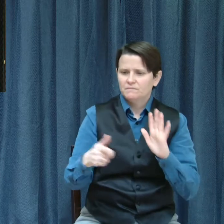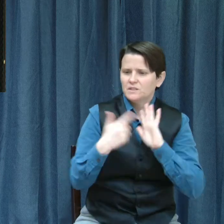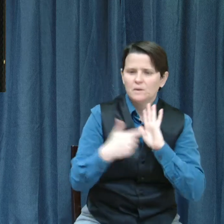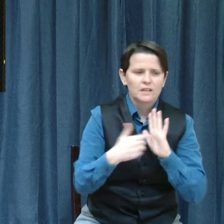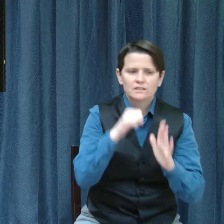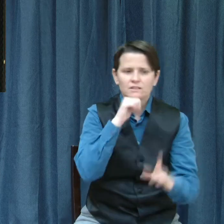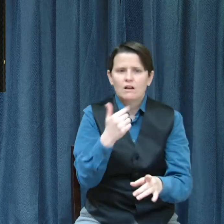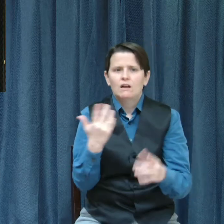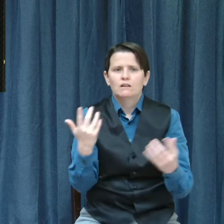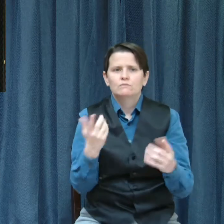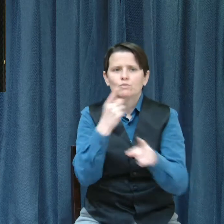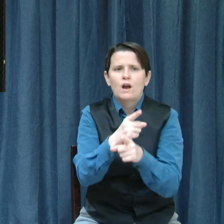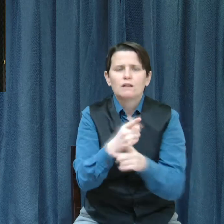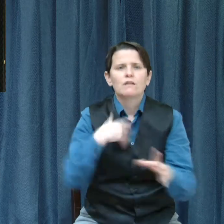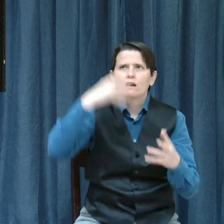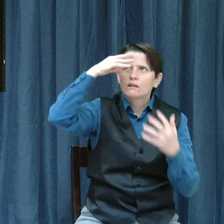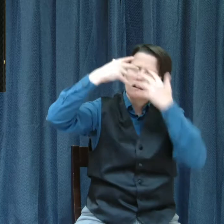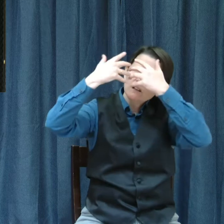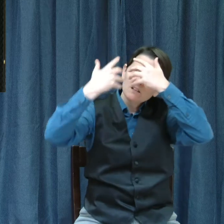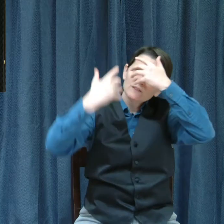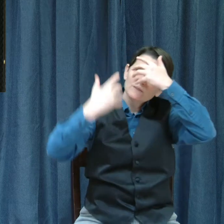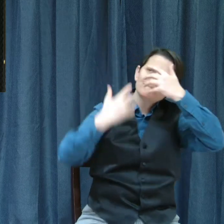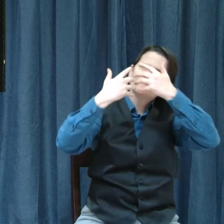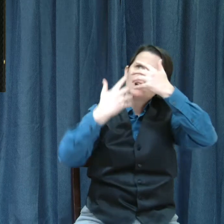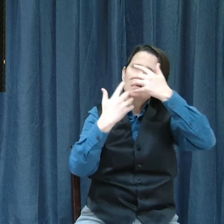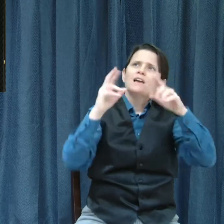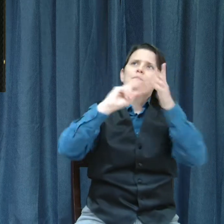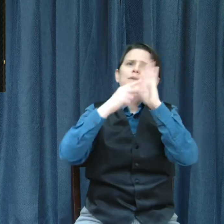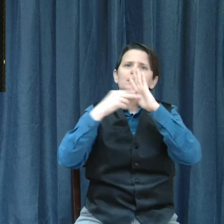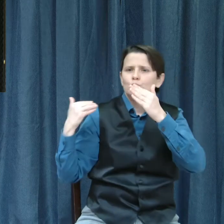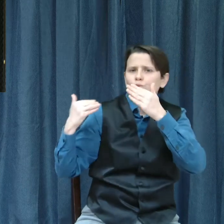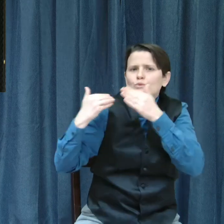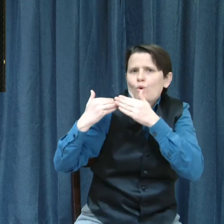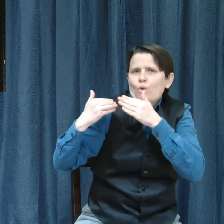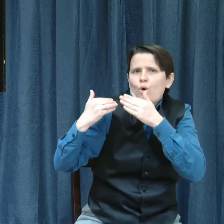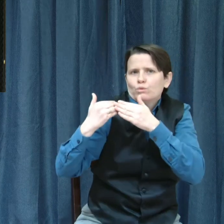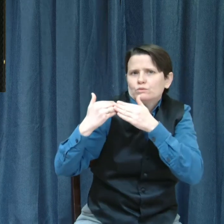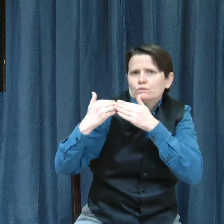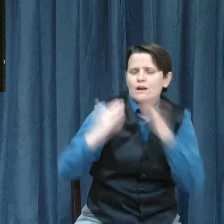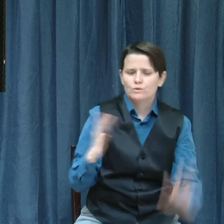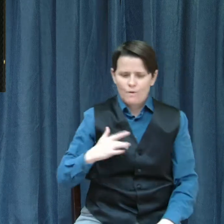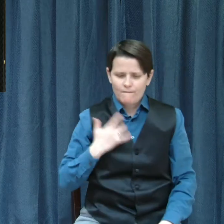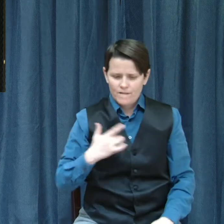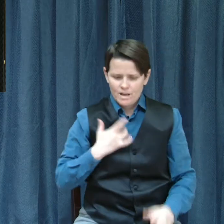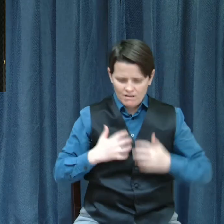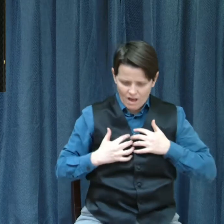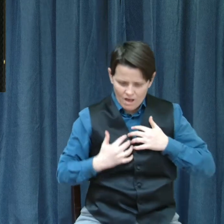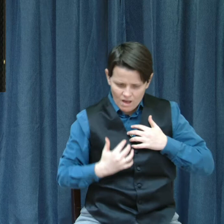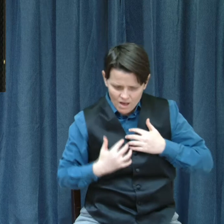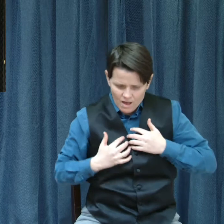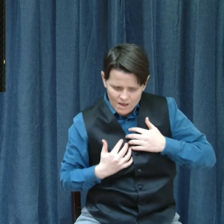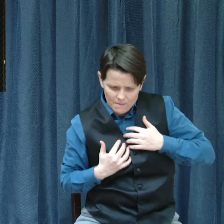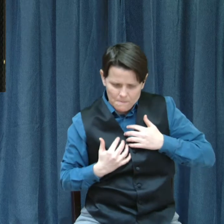morning, that dissonance means we're so close. We're so close. We're feeling that disconnect, that we are